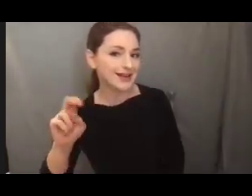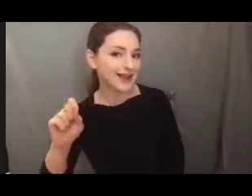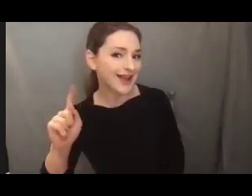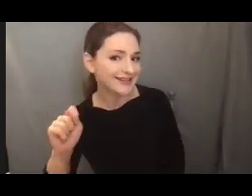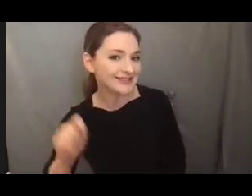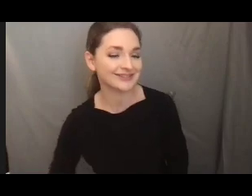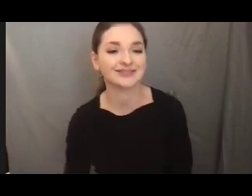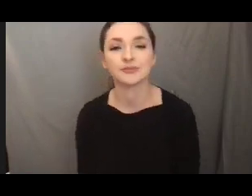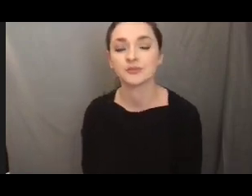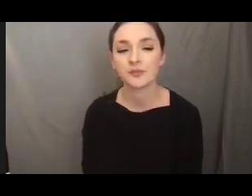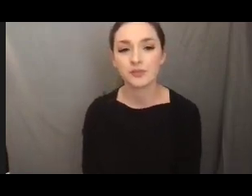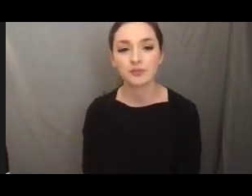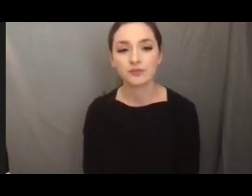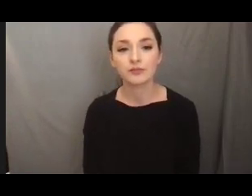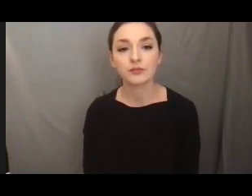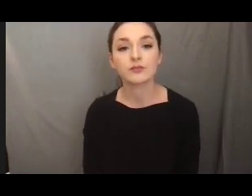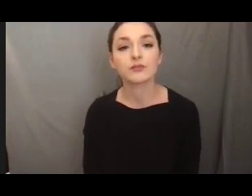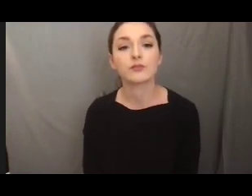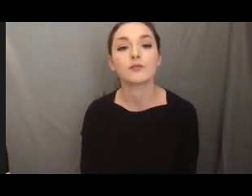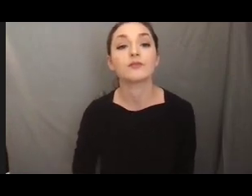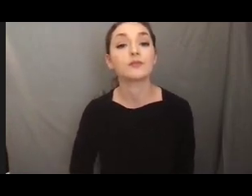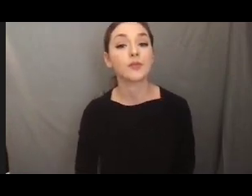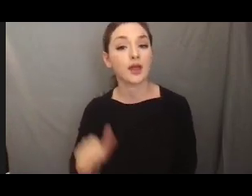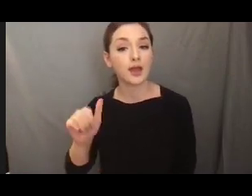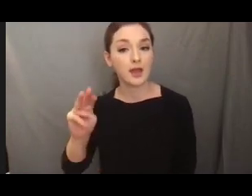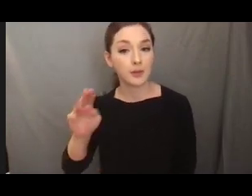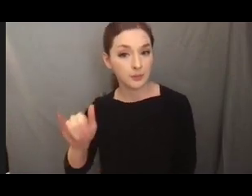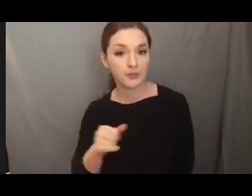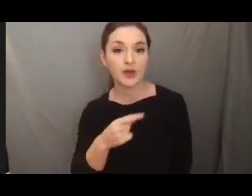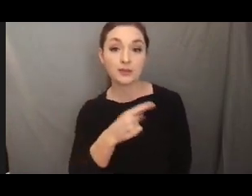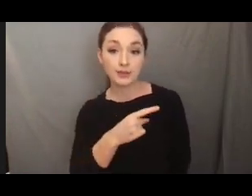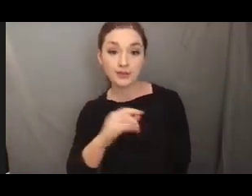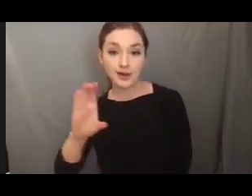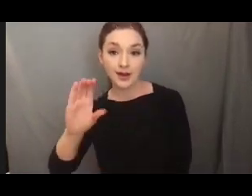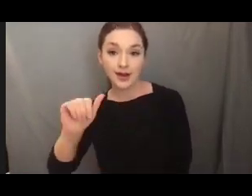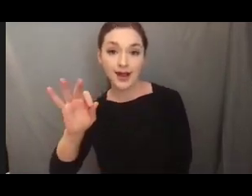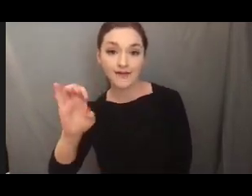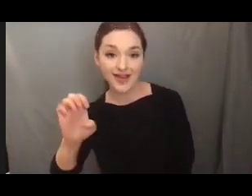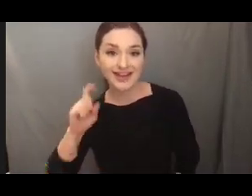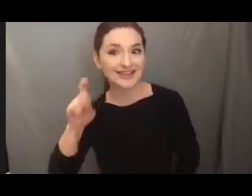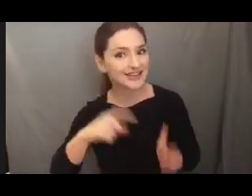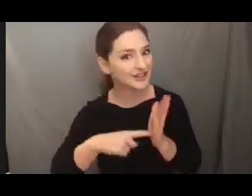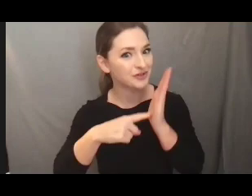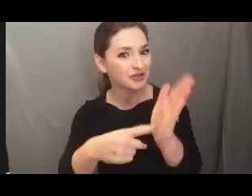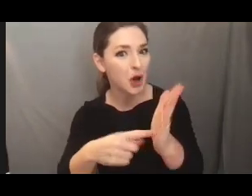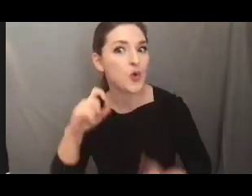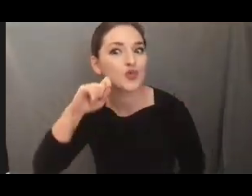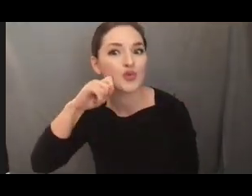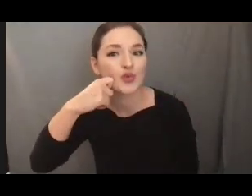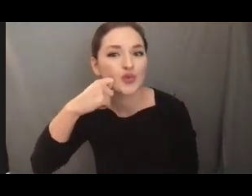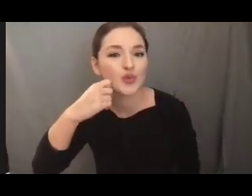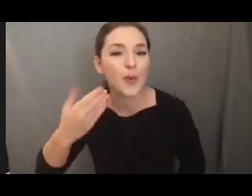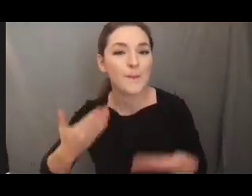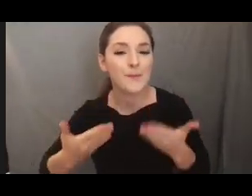where that is. So this is the cafe. I have to show you just the side over here because this is pretty cool. We might have to end going